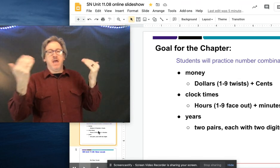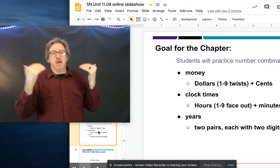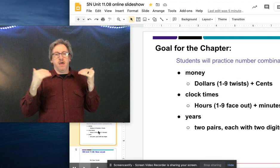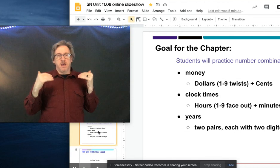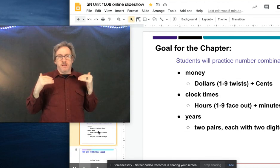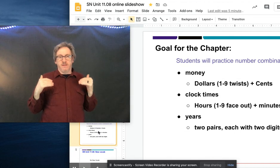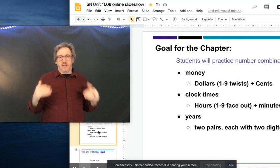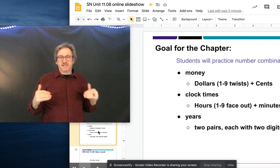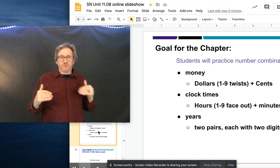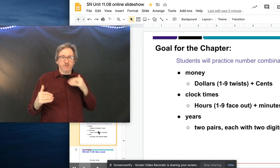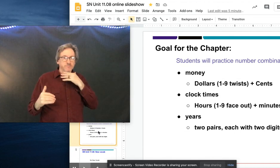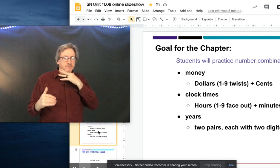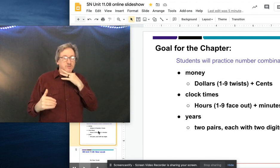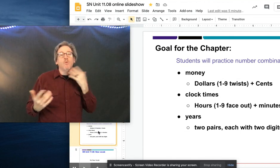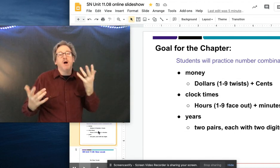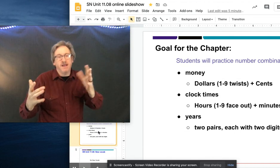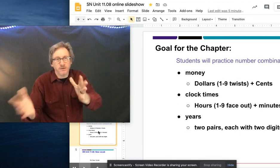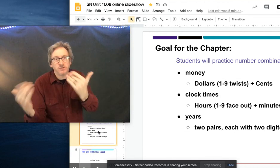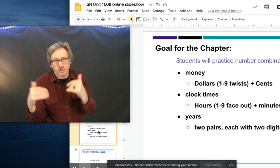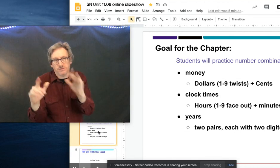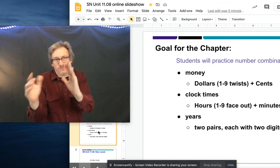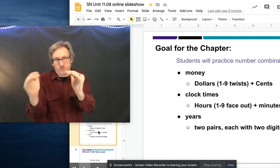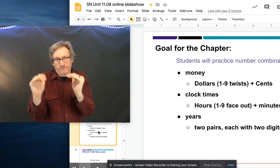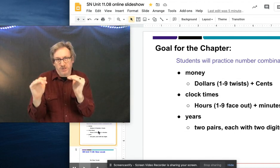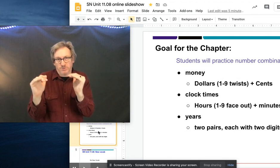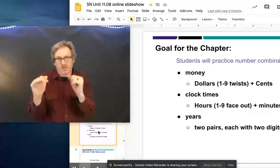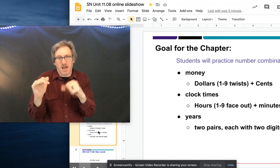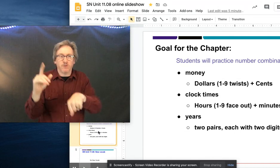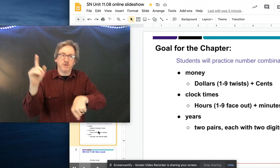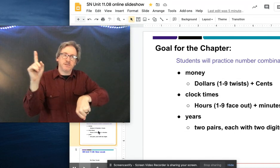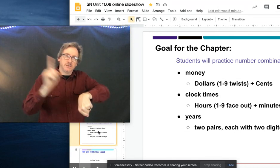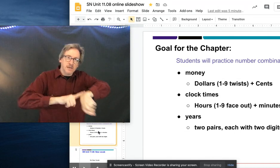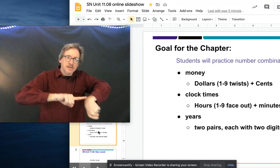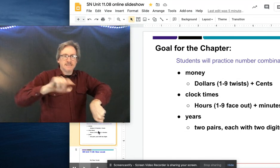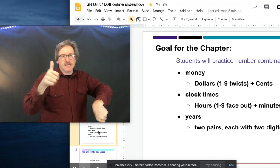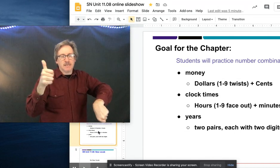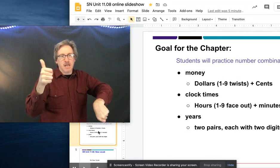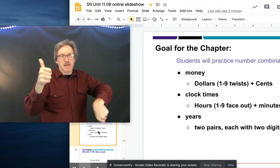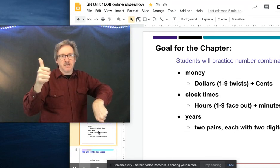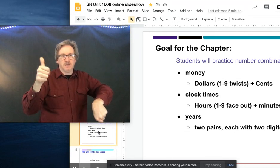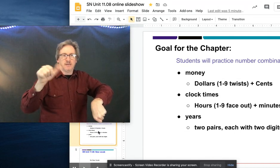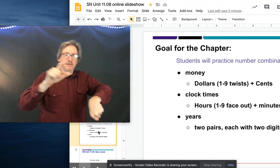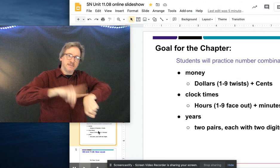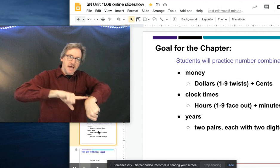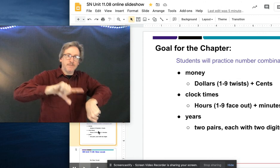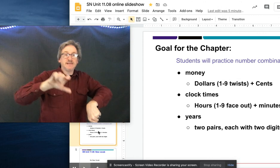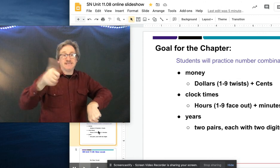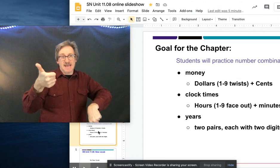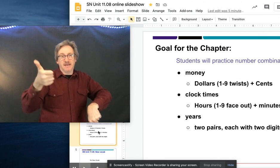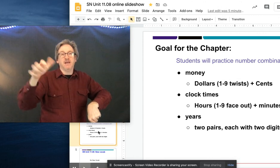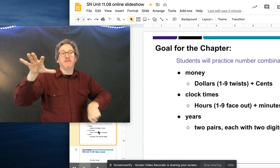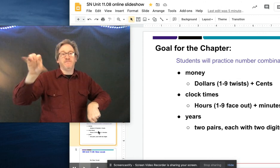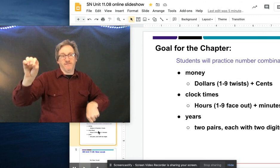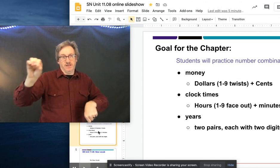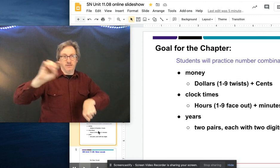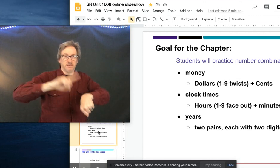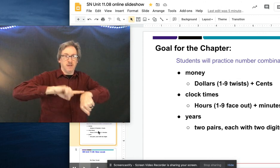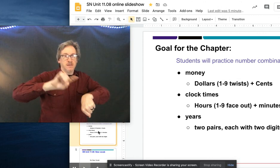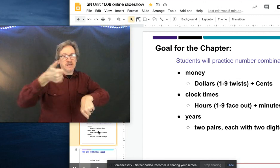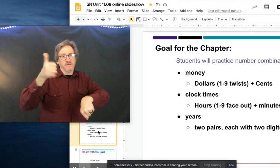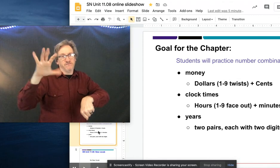And then the last one, well, and just to finish with the hours, 10 o'clock, time